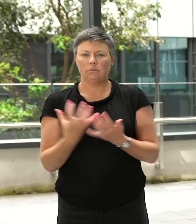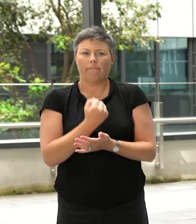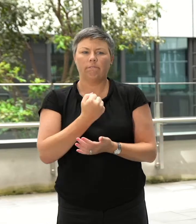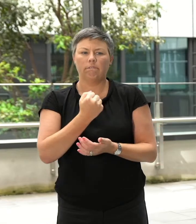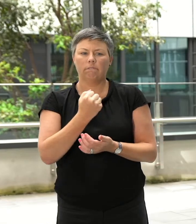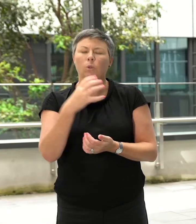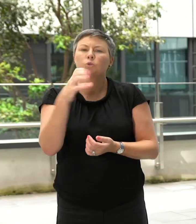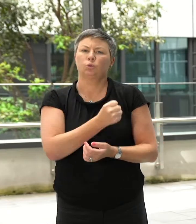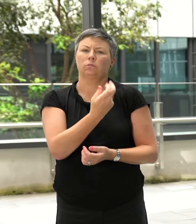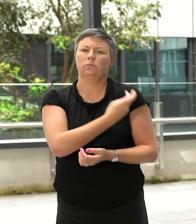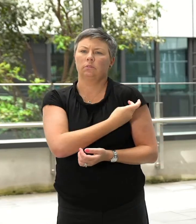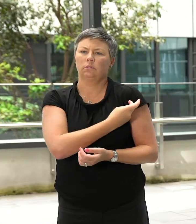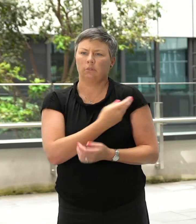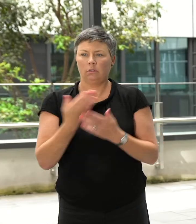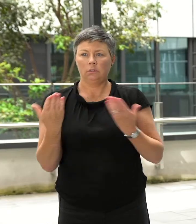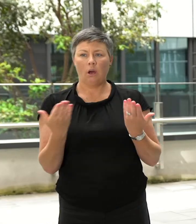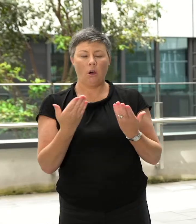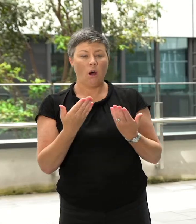that end, what would you be saying